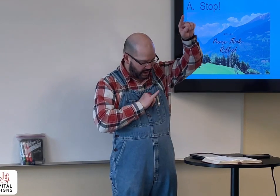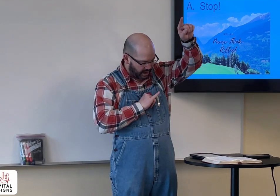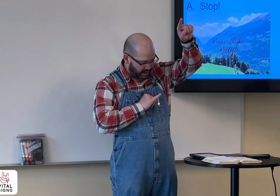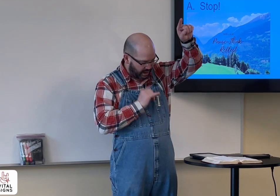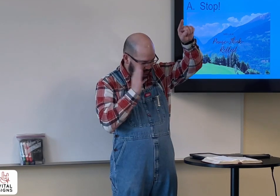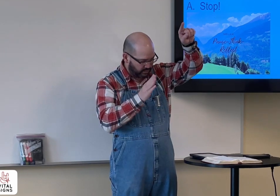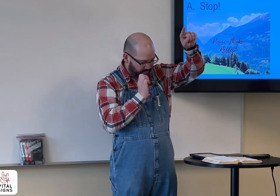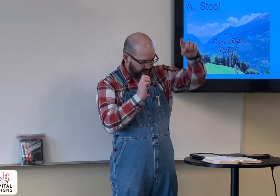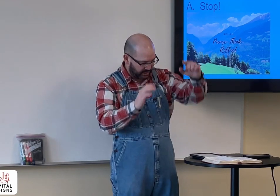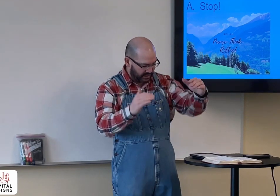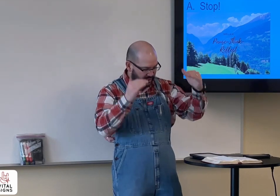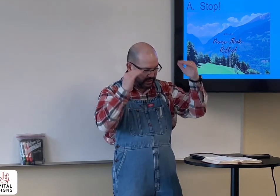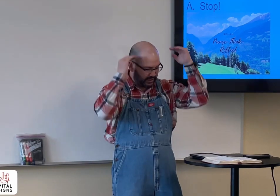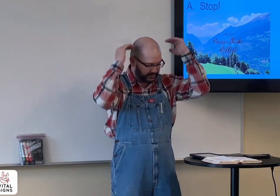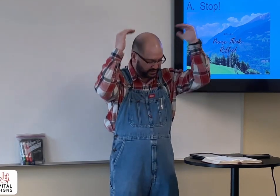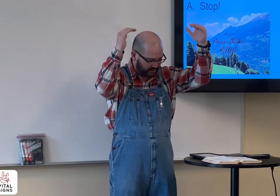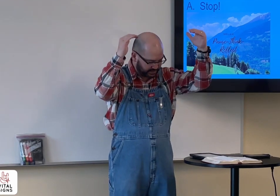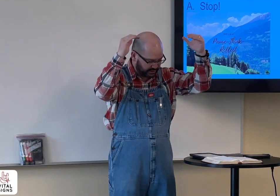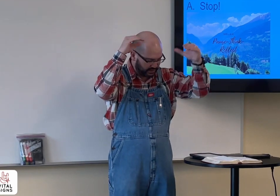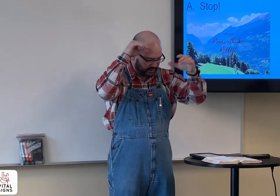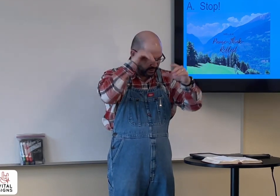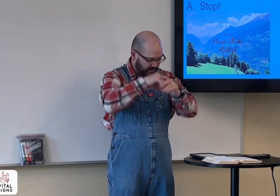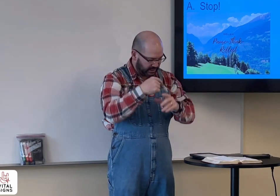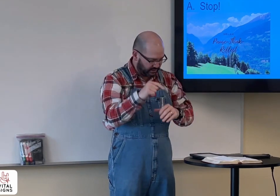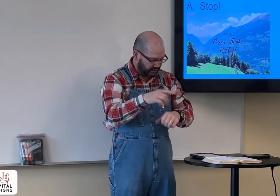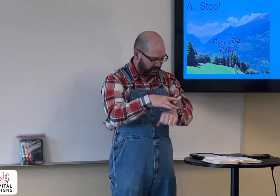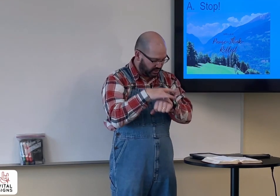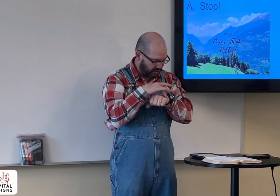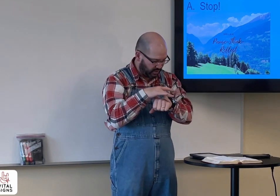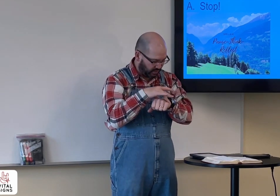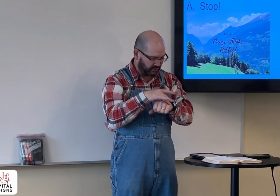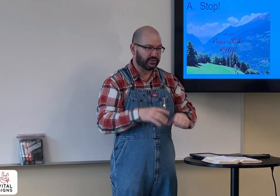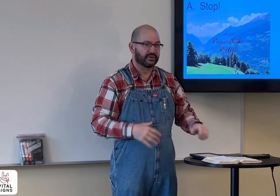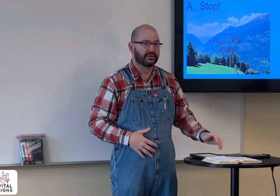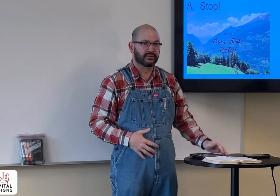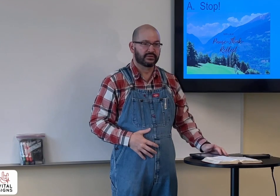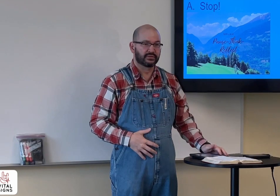I will be exalted in the earth.